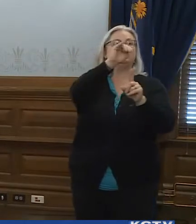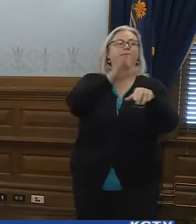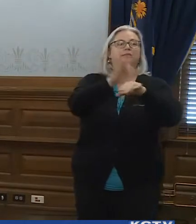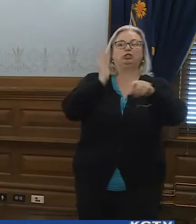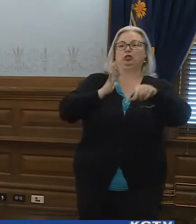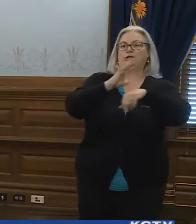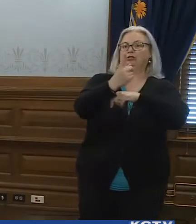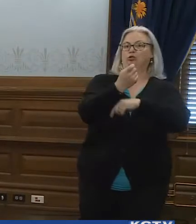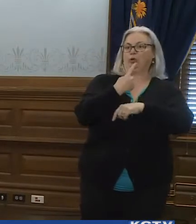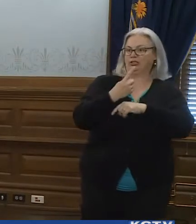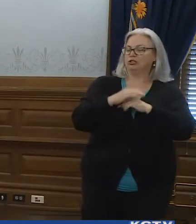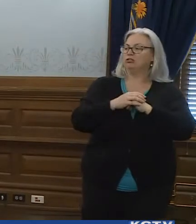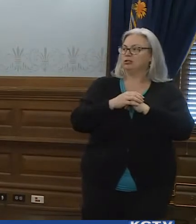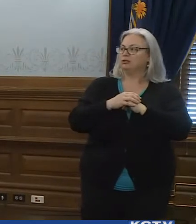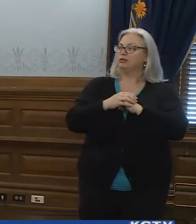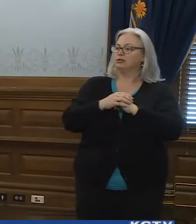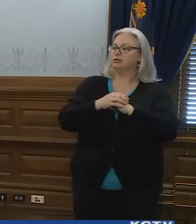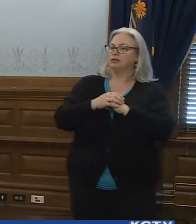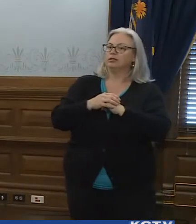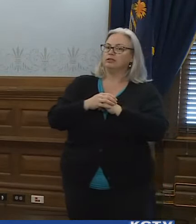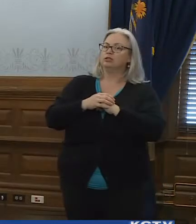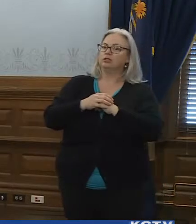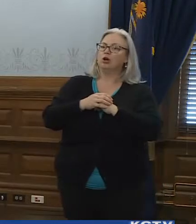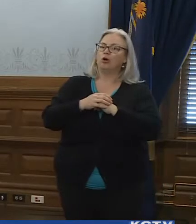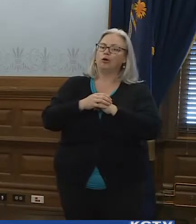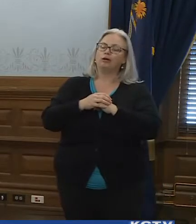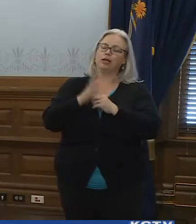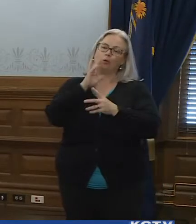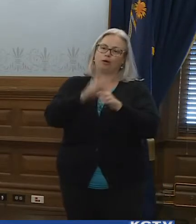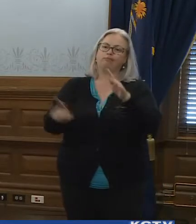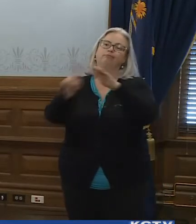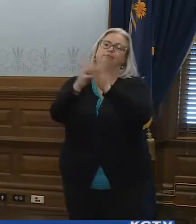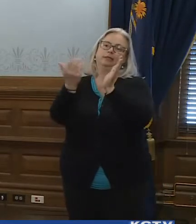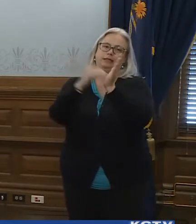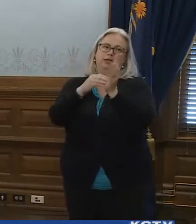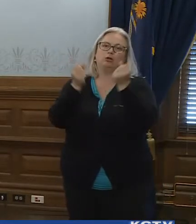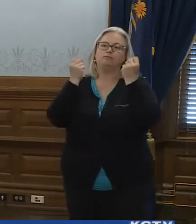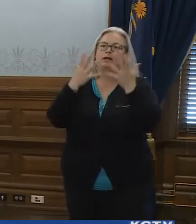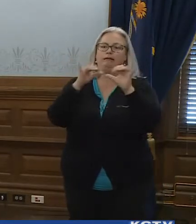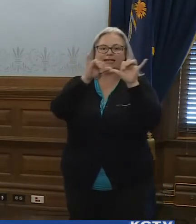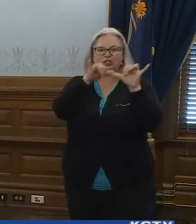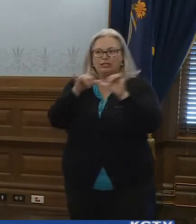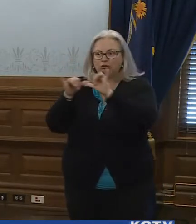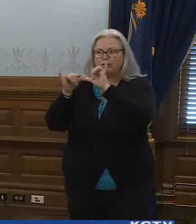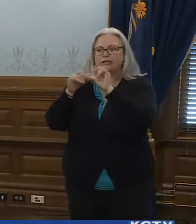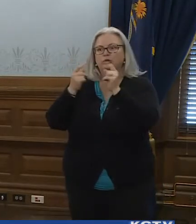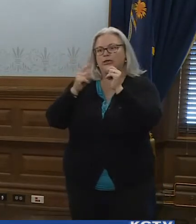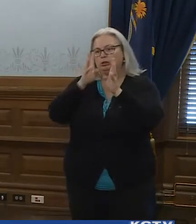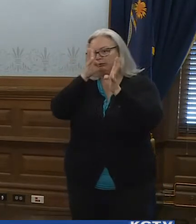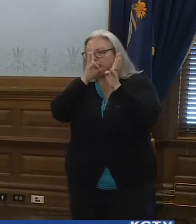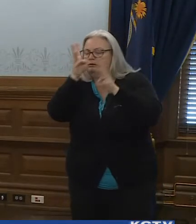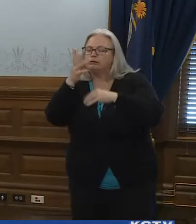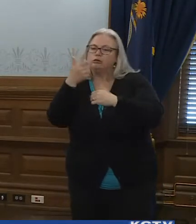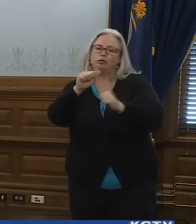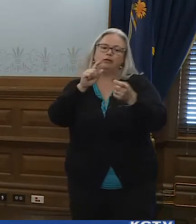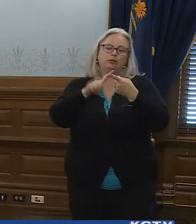question, gatherings are still problematic. There's no question about it. They're doing a lot of the engineering things. They're